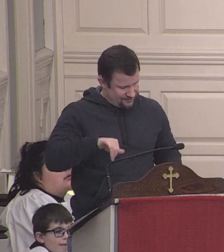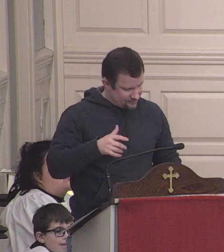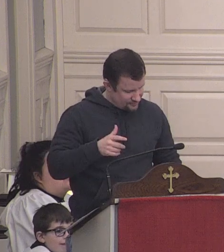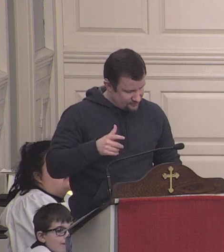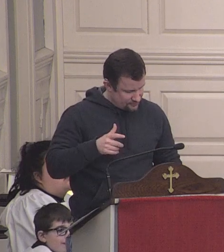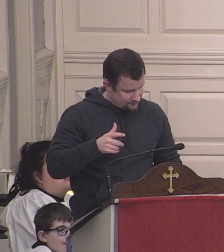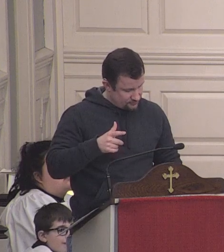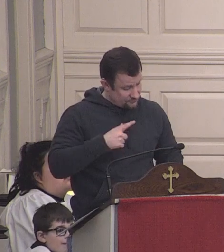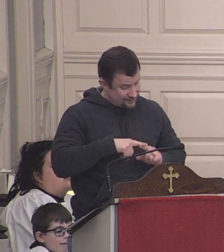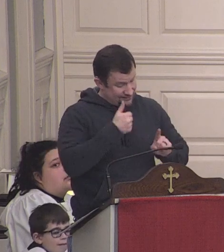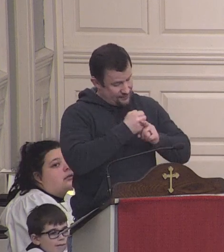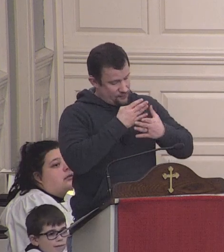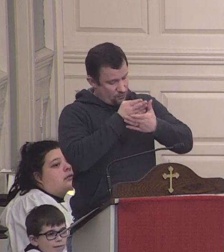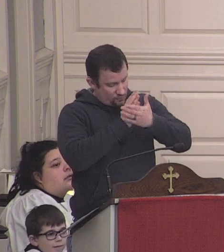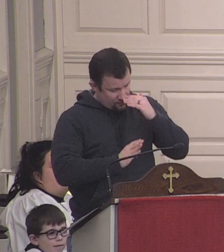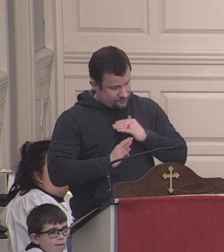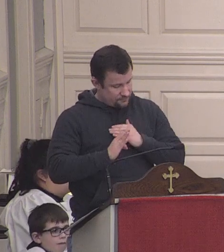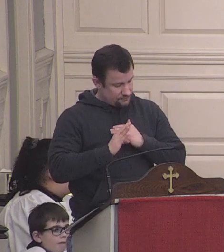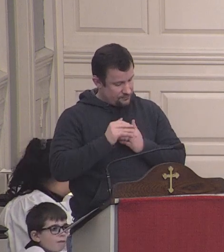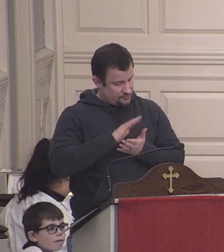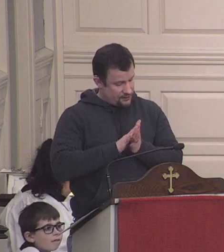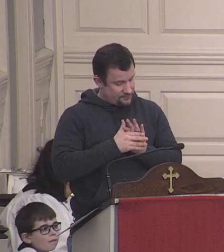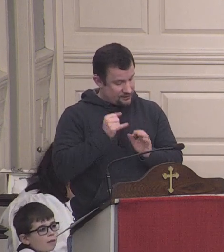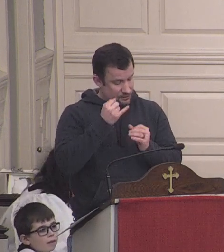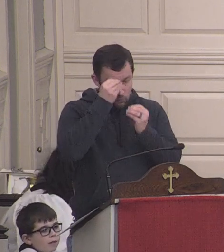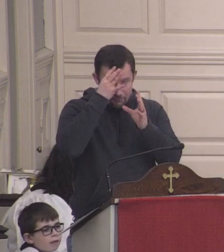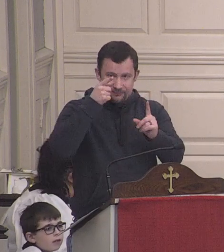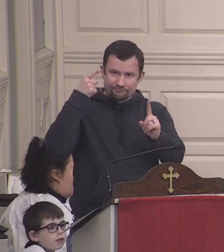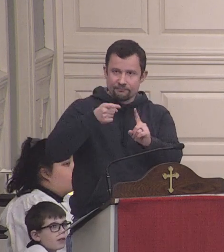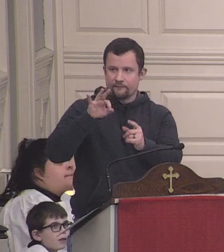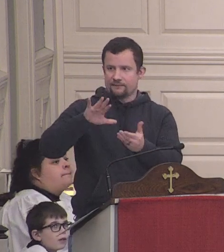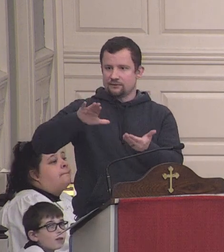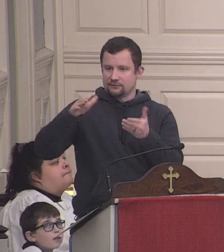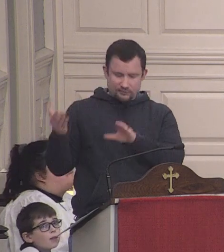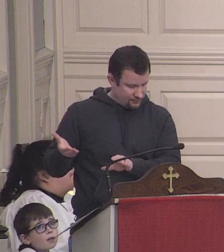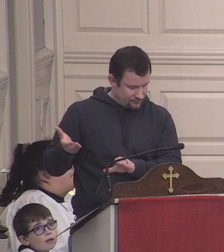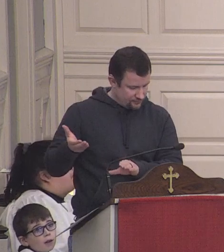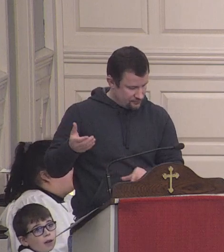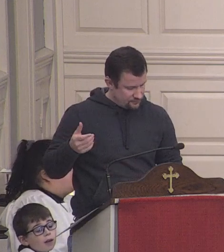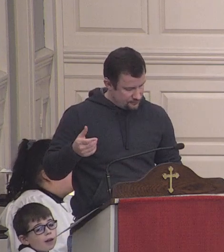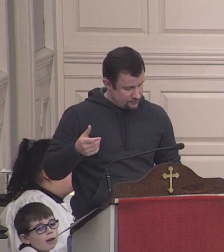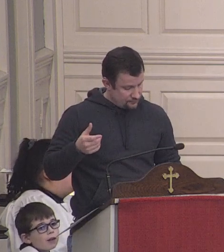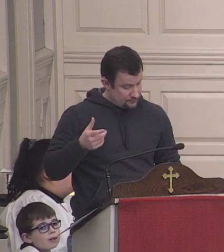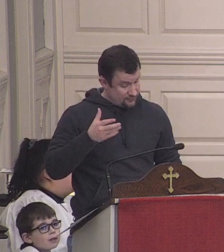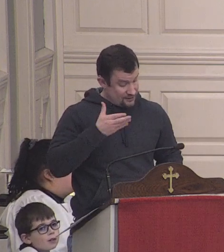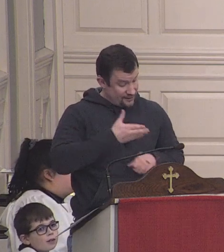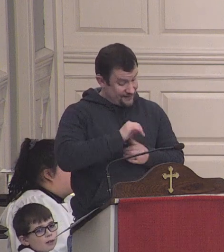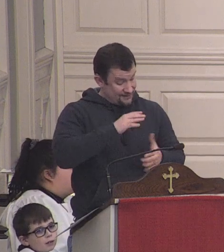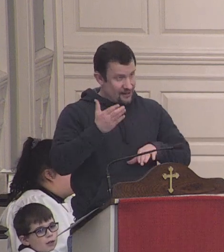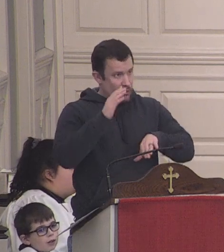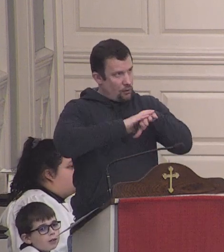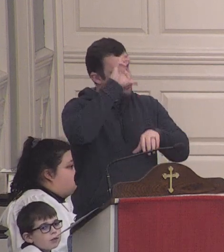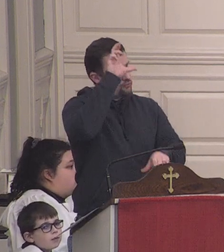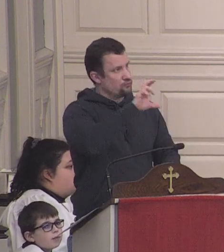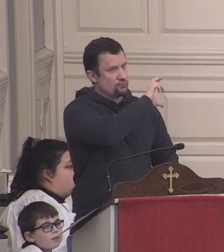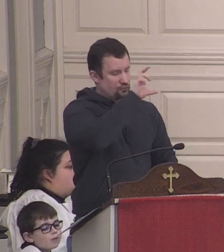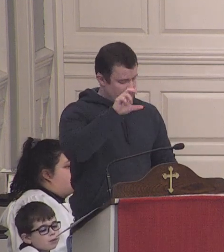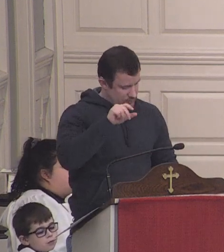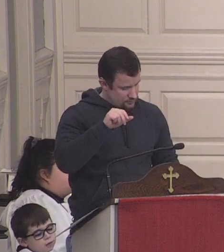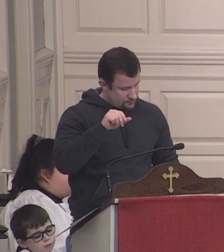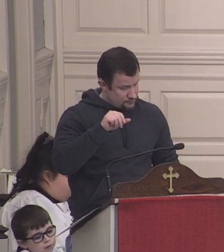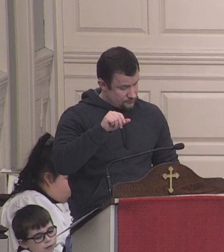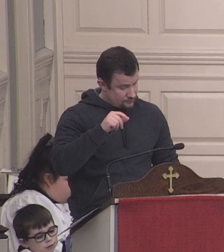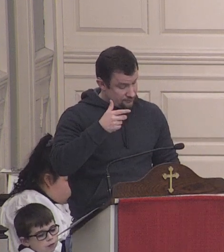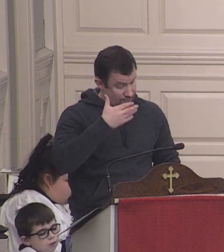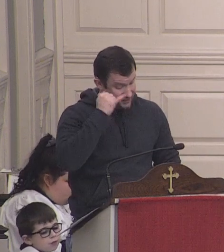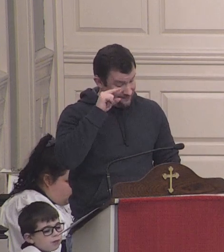found human in appearance. He humbled himself, becoming obedient to the point of death, even death